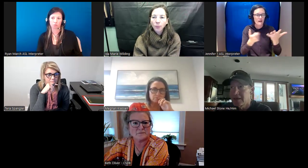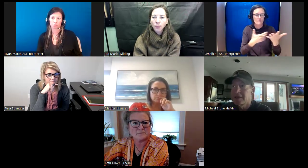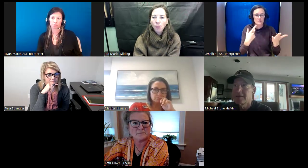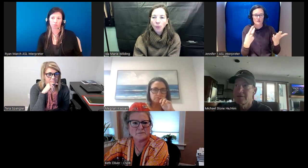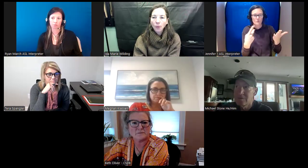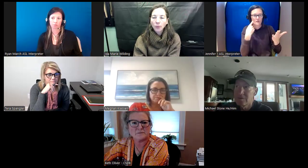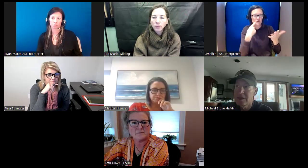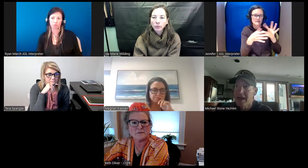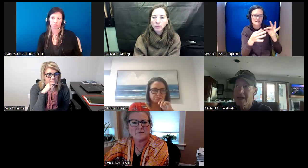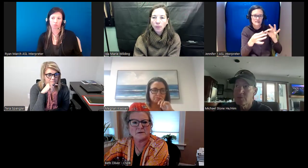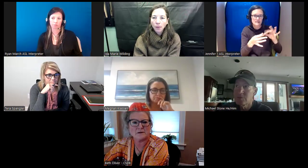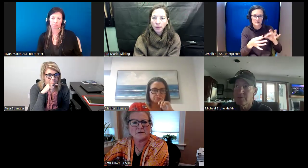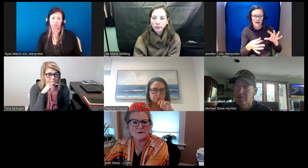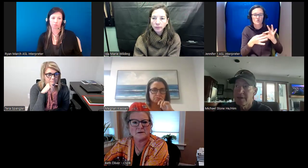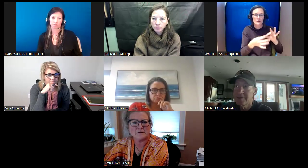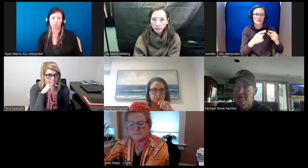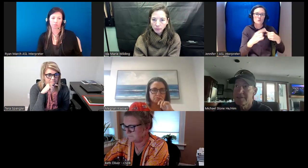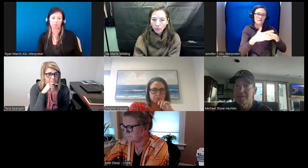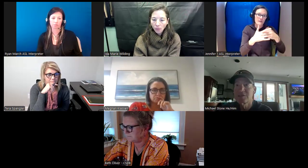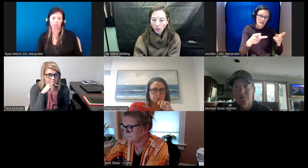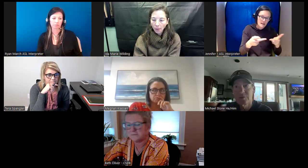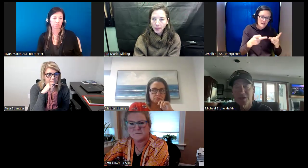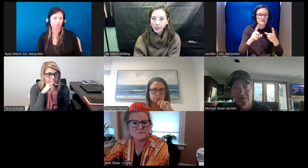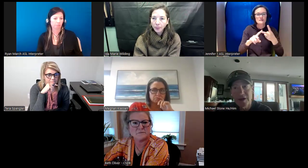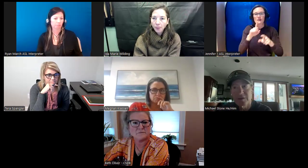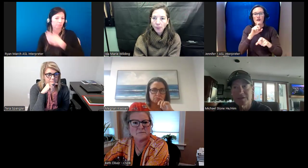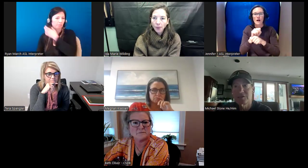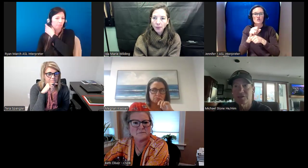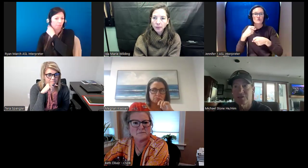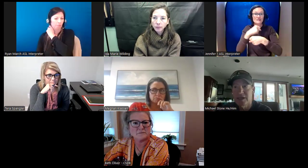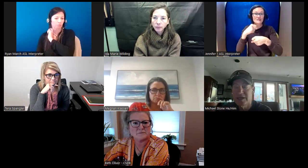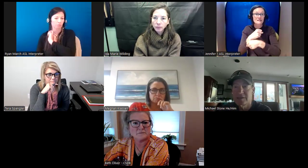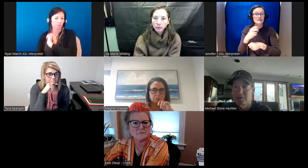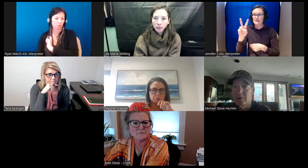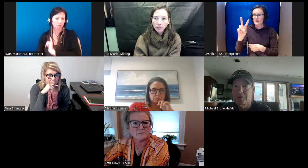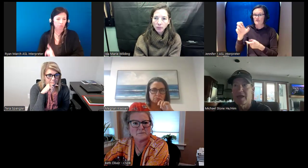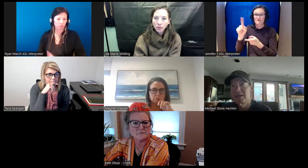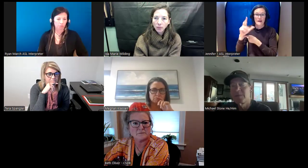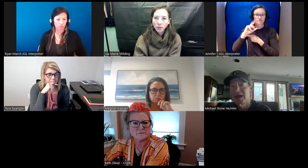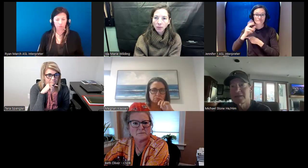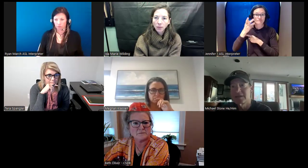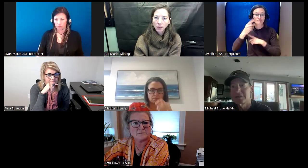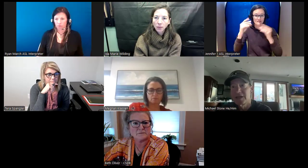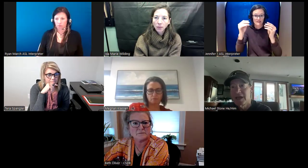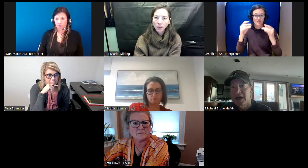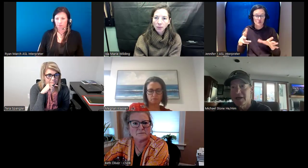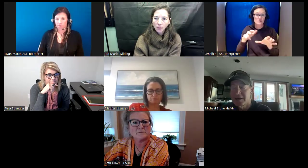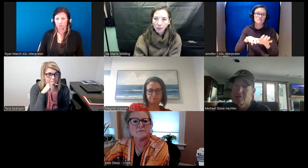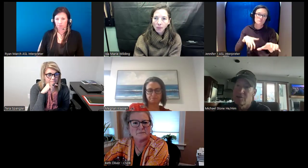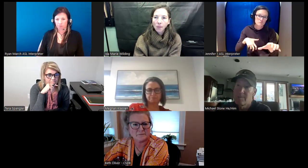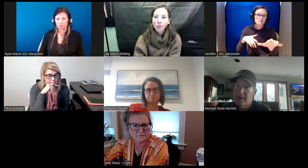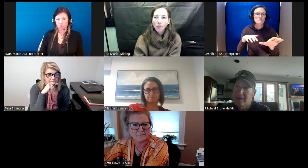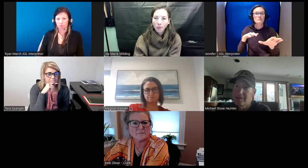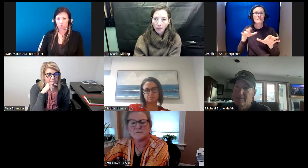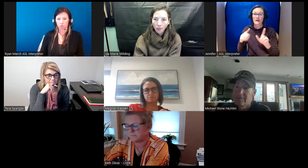then the actual statistics with losing veteran teachers and what that impact is on